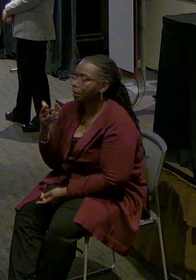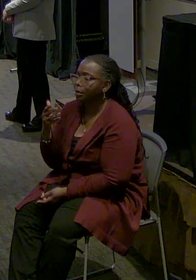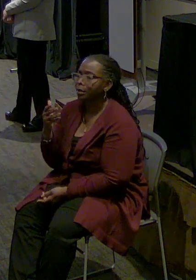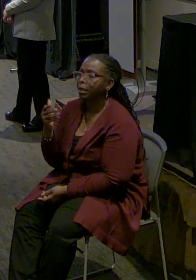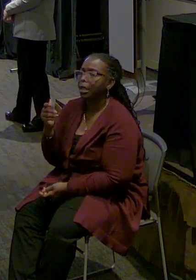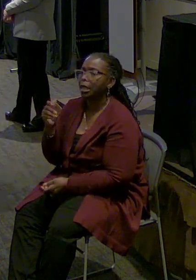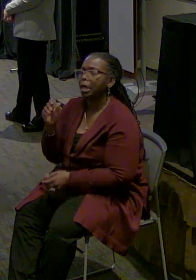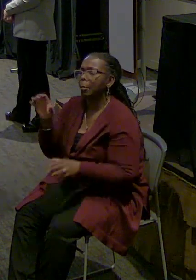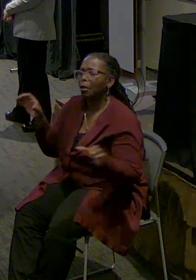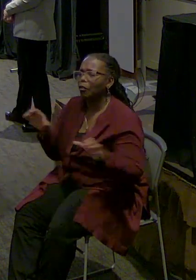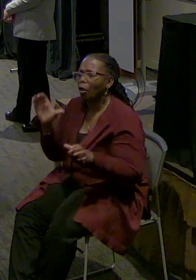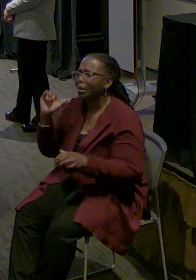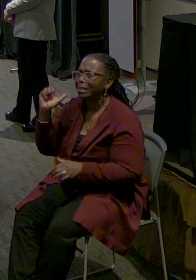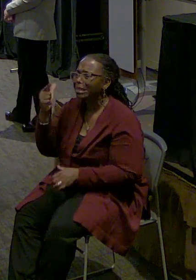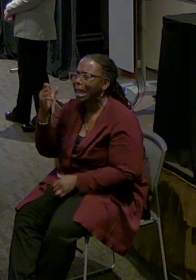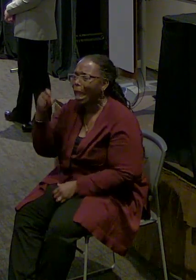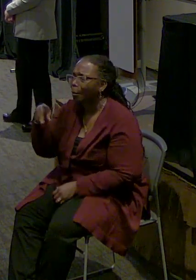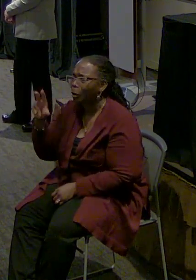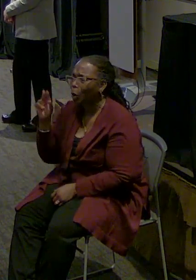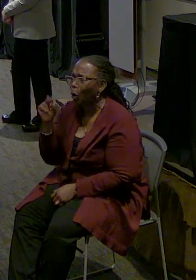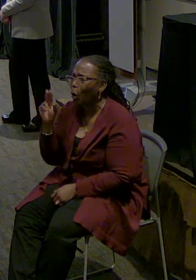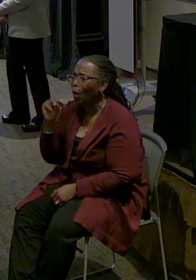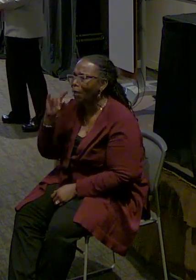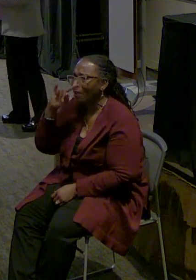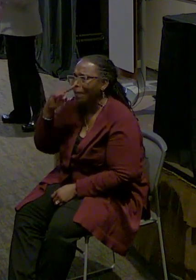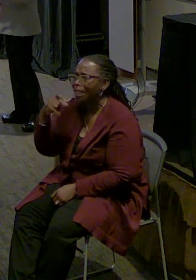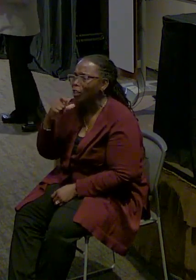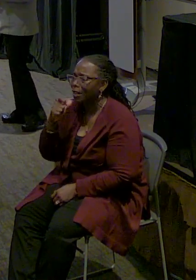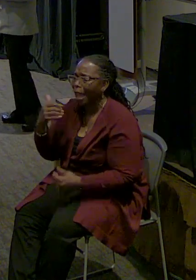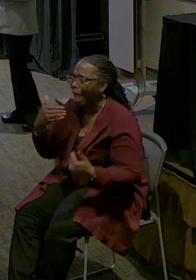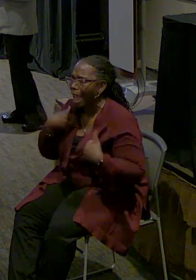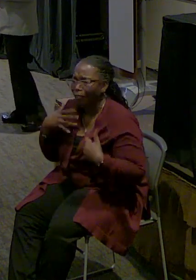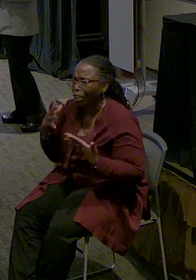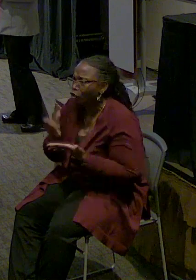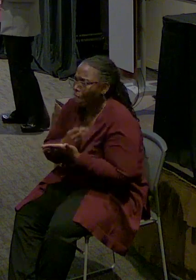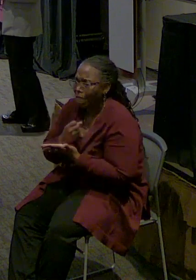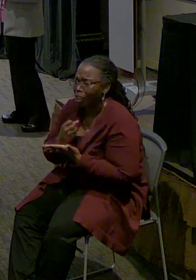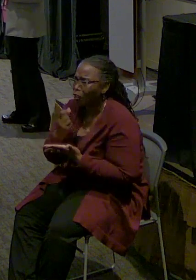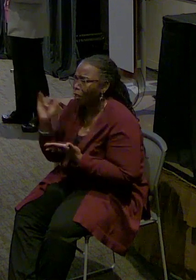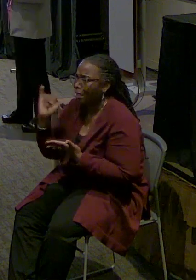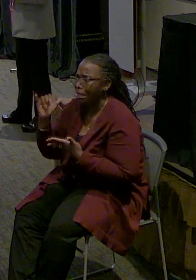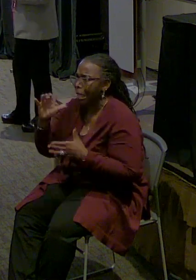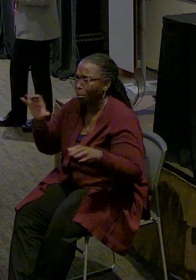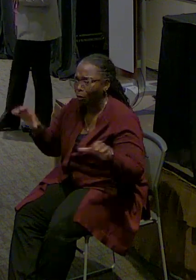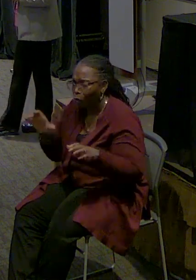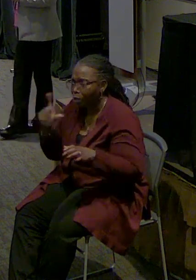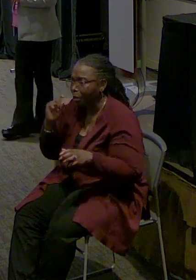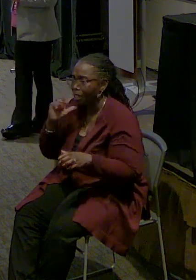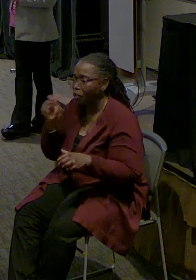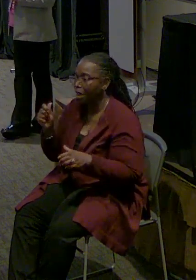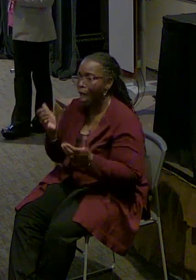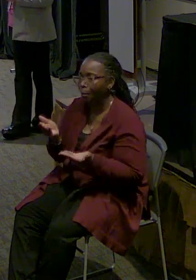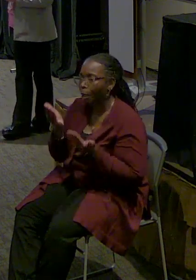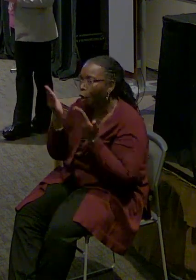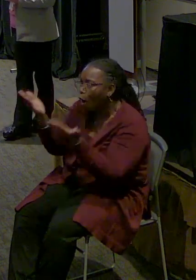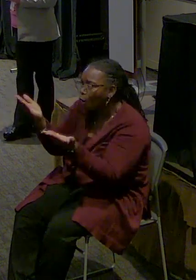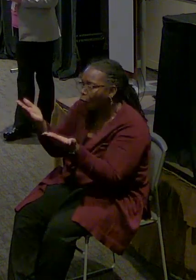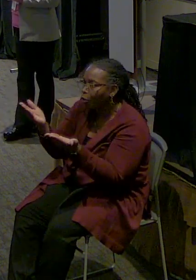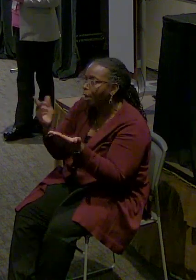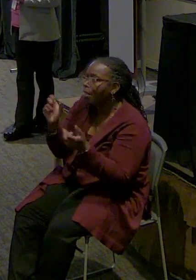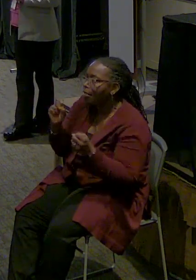performance gap. No, these kids aren't having a chance for the same performance because they're not being offered